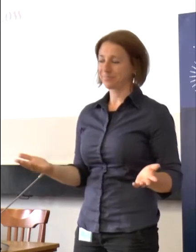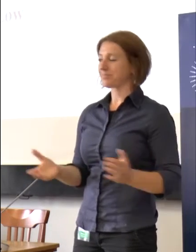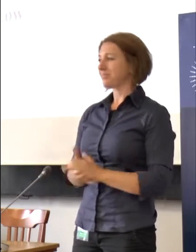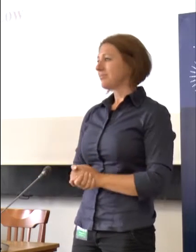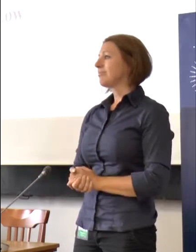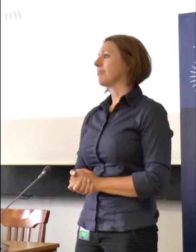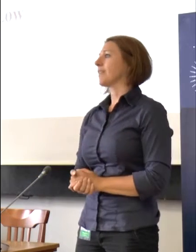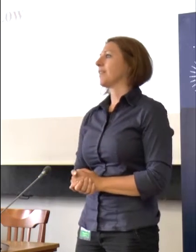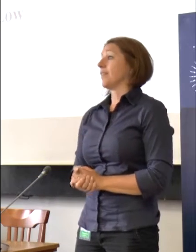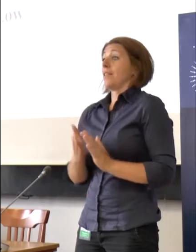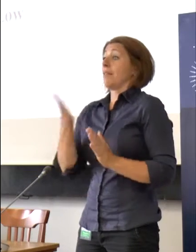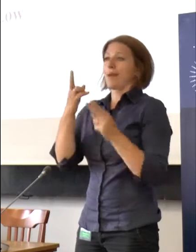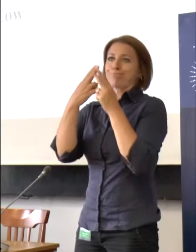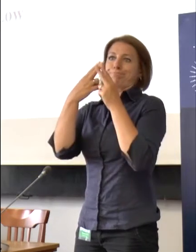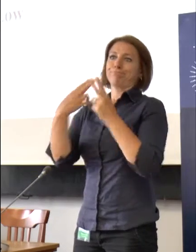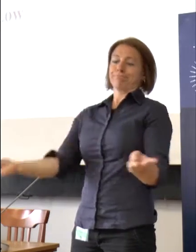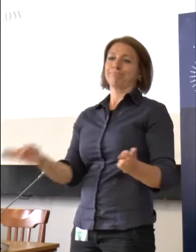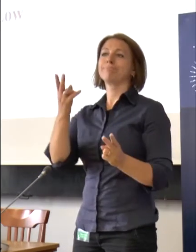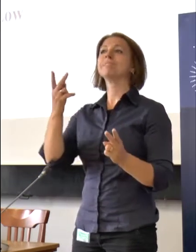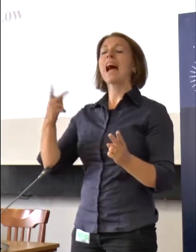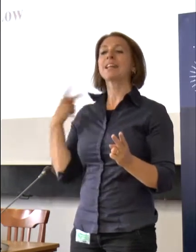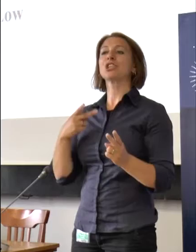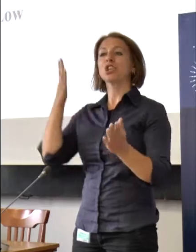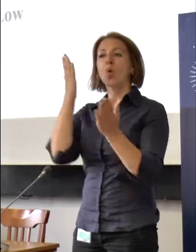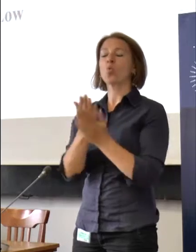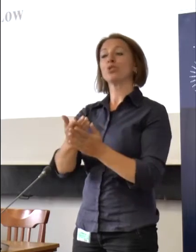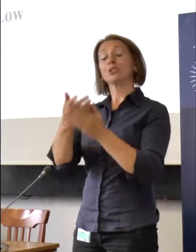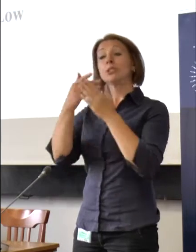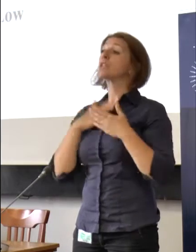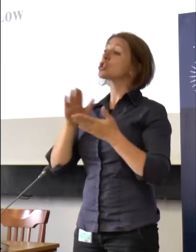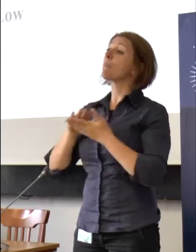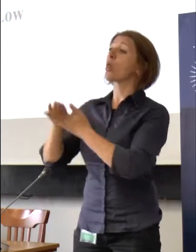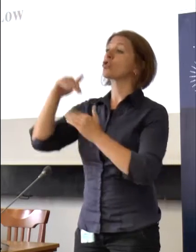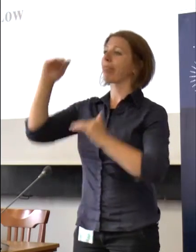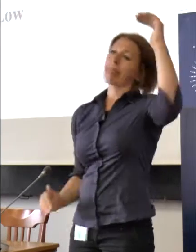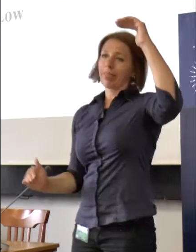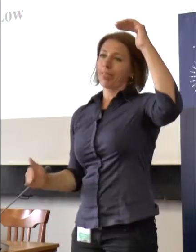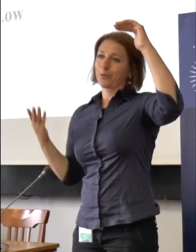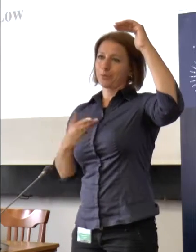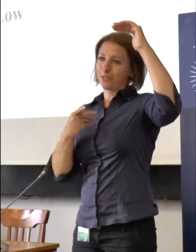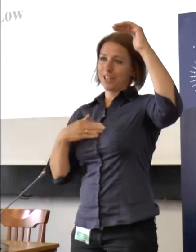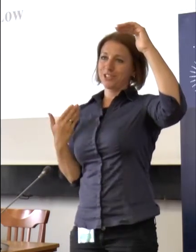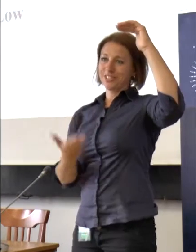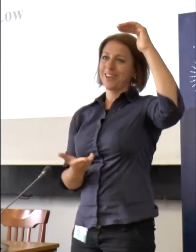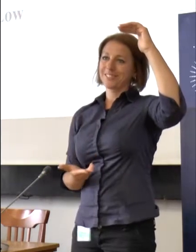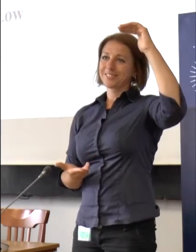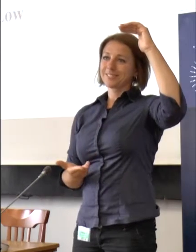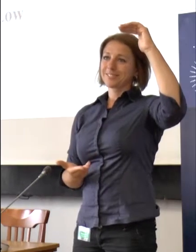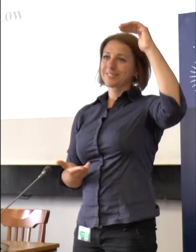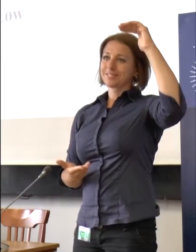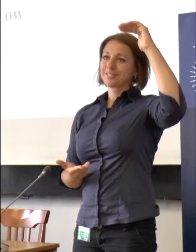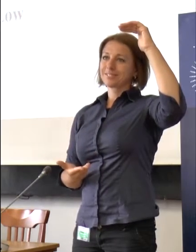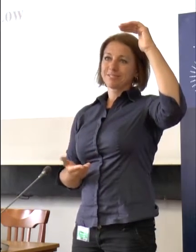aristocracy apart. So there is a kind of or let's say a movement toward disintegration from above.